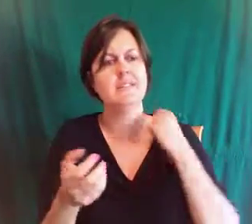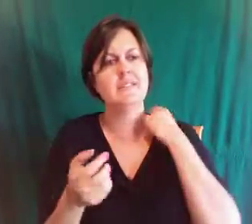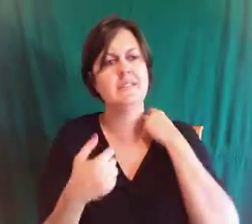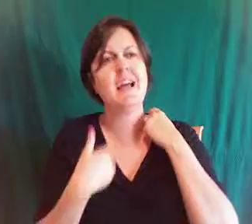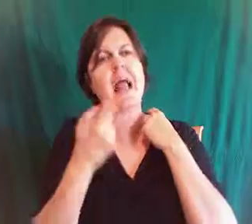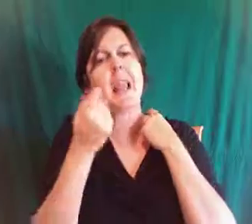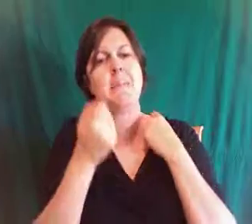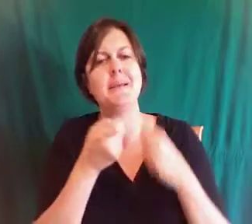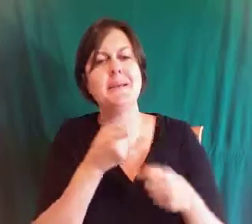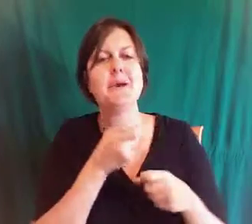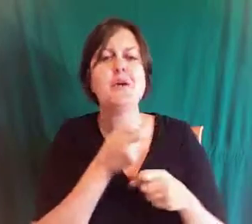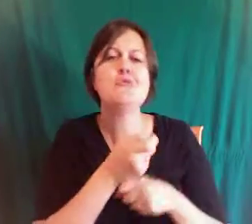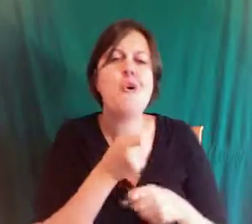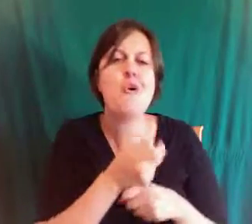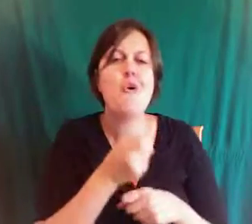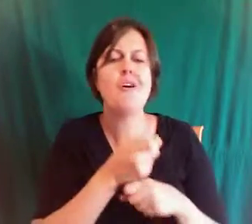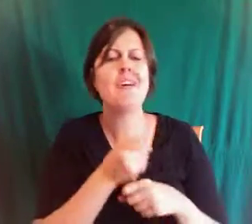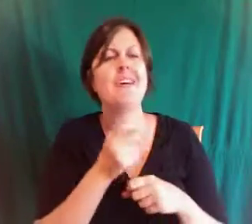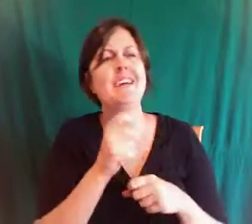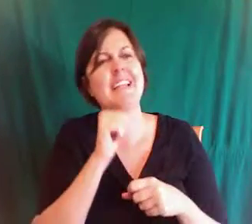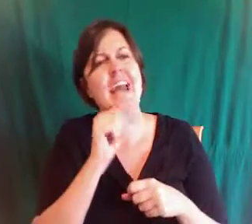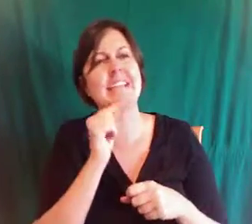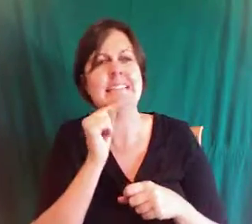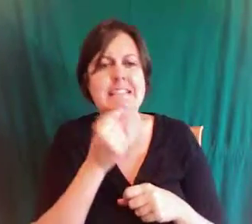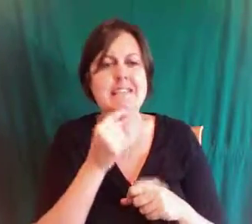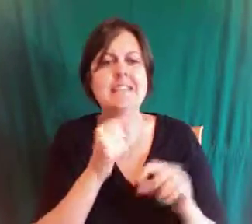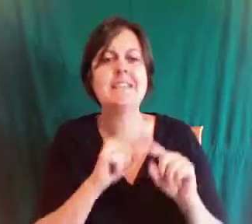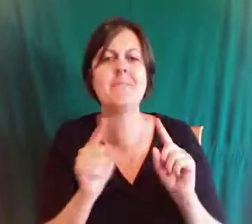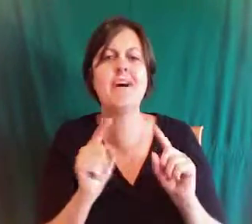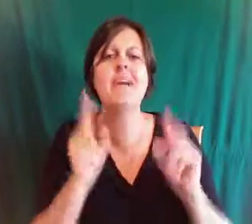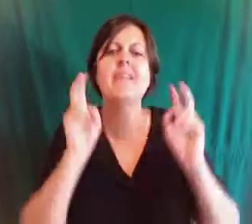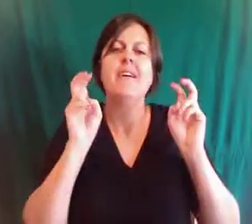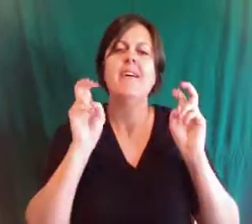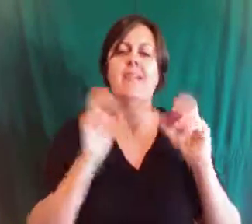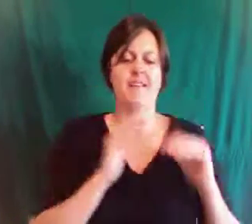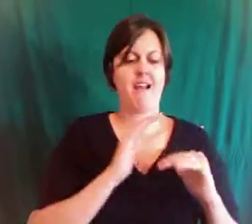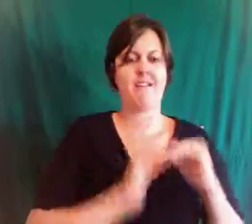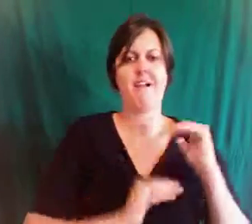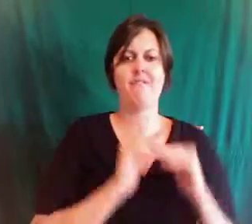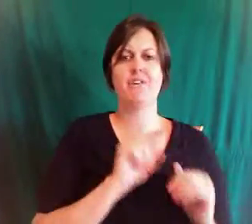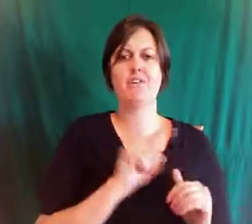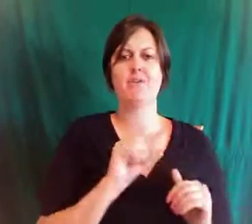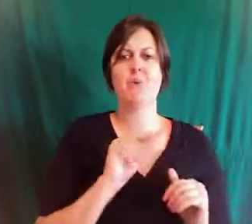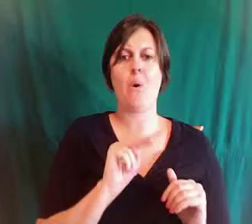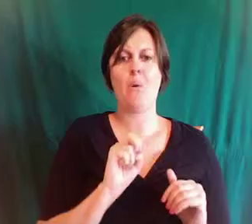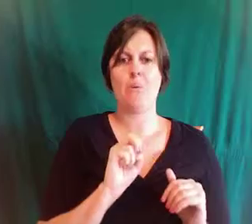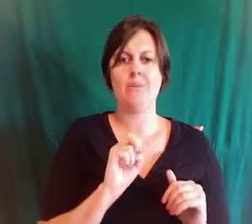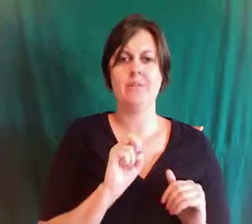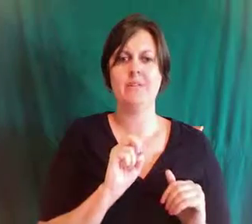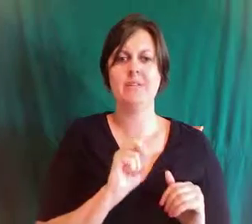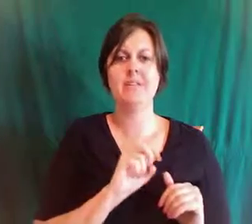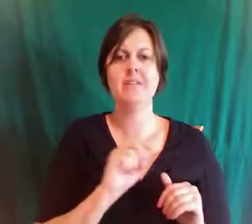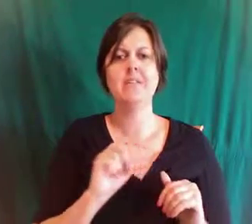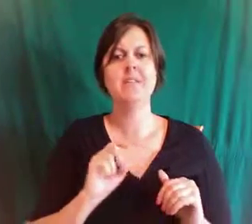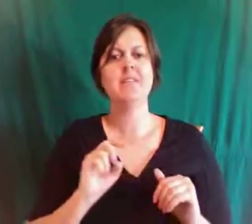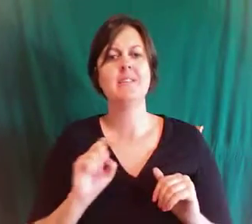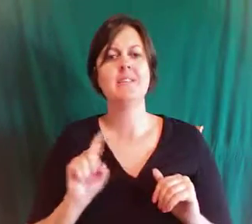it's tongue-in-cheek when I say in that comfort zone of a seat of a corporate world, and we all know